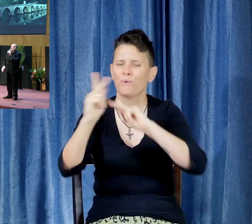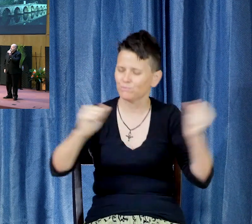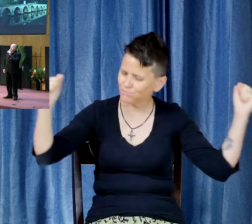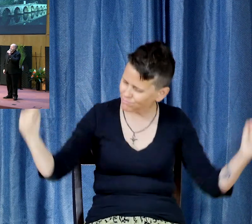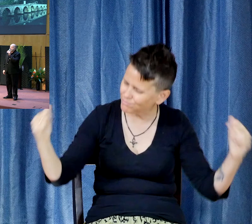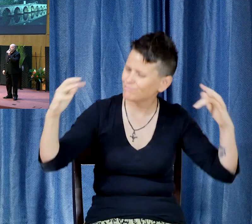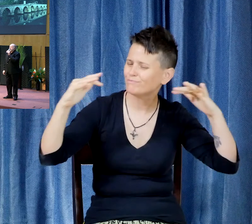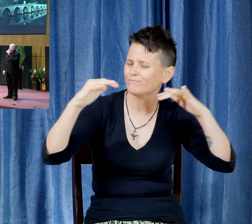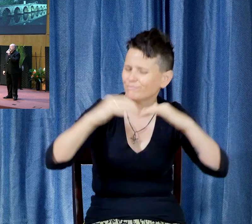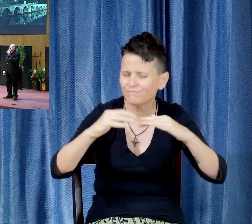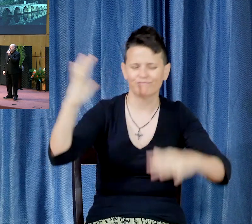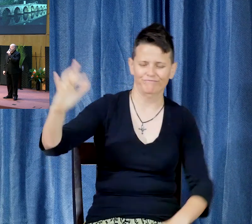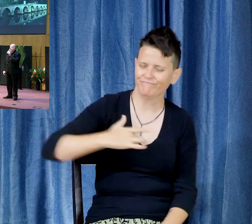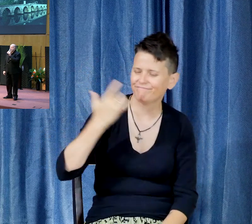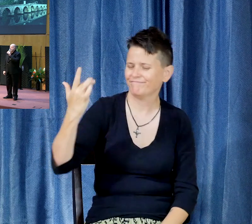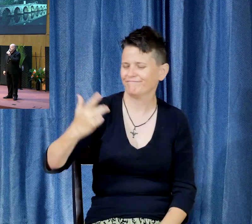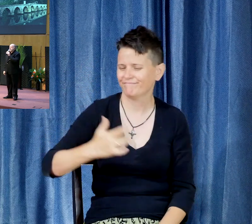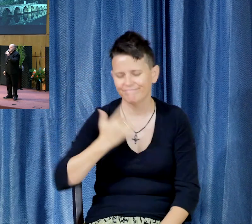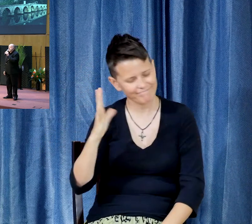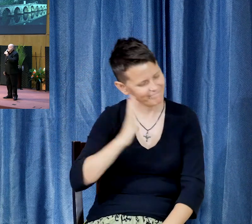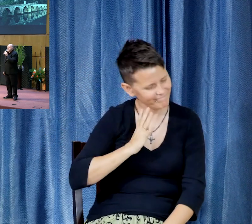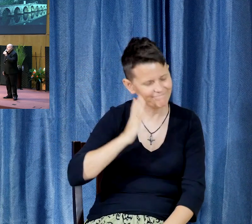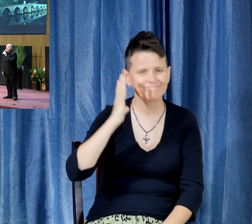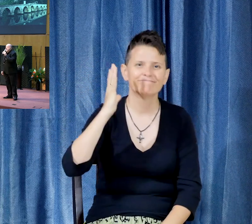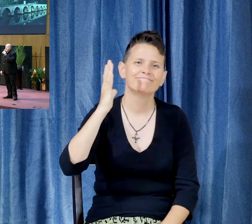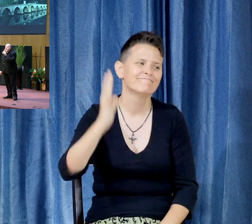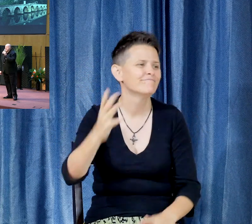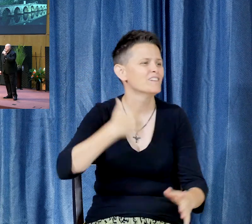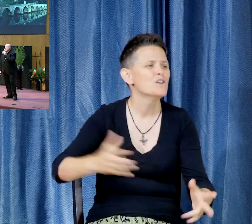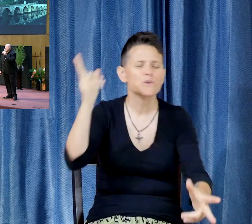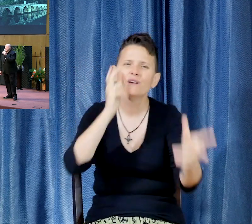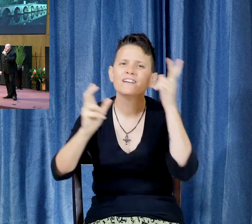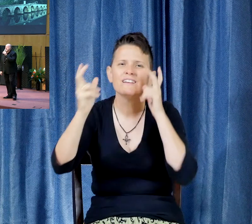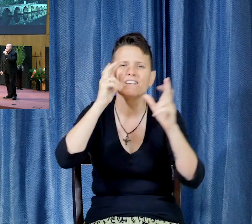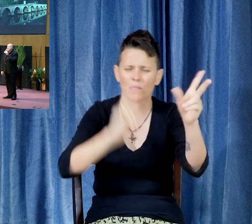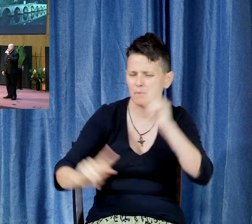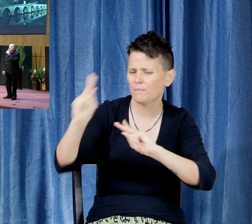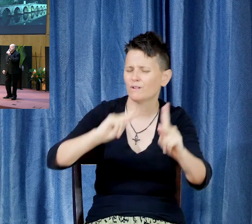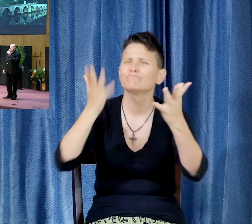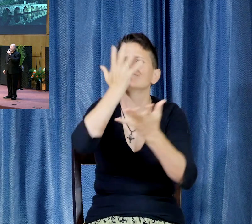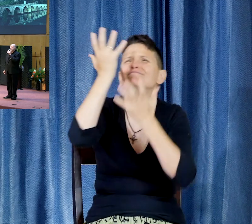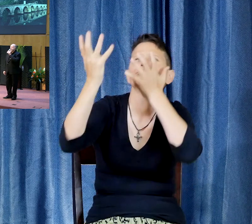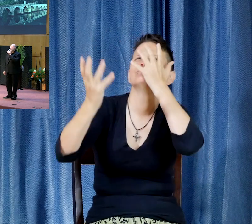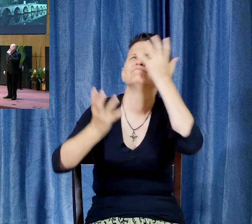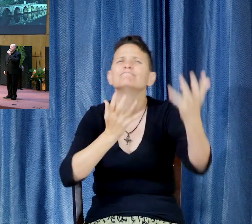and feel alright. Hear the children crying, hear the children